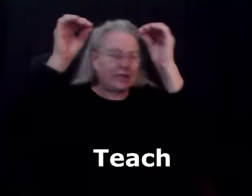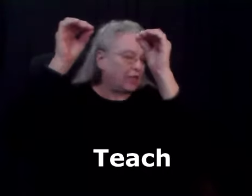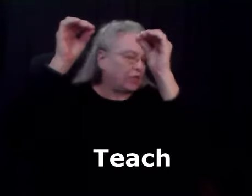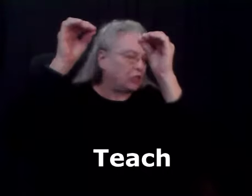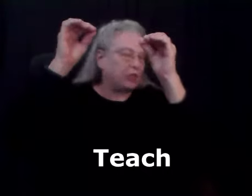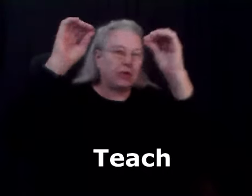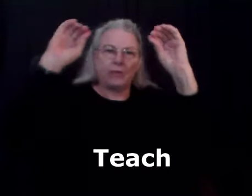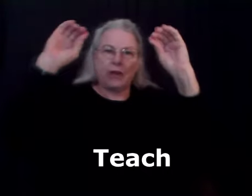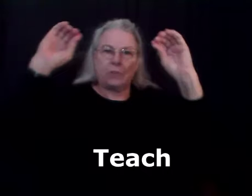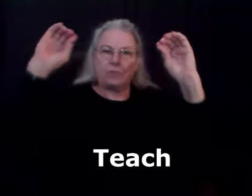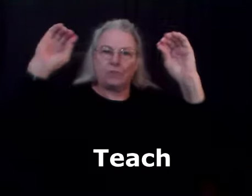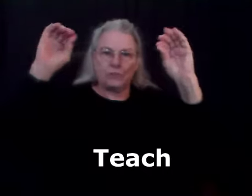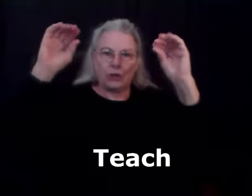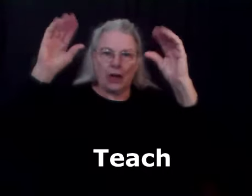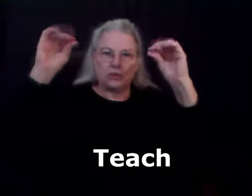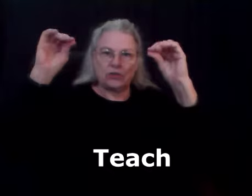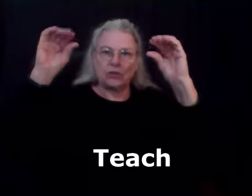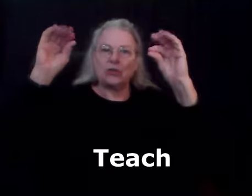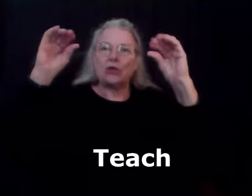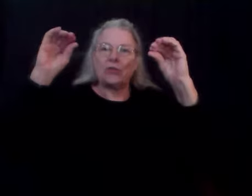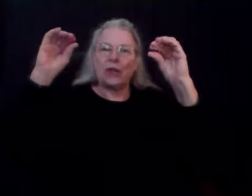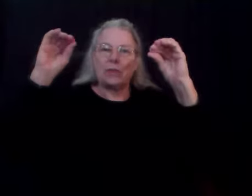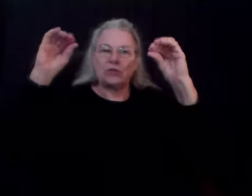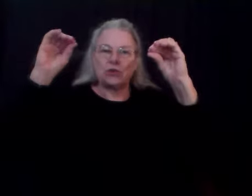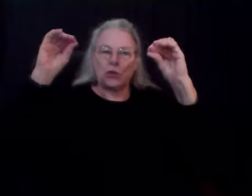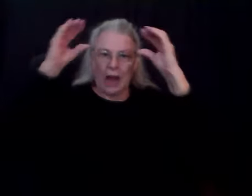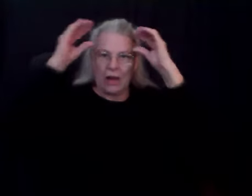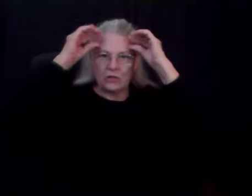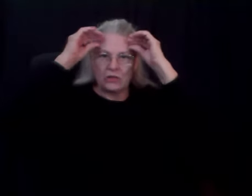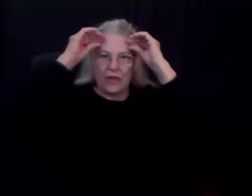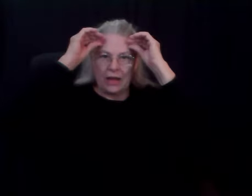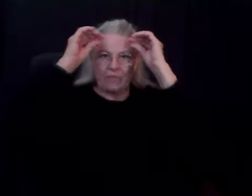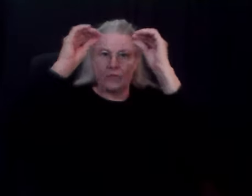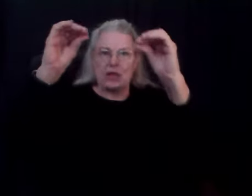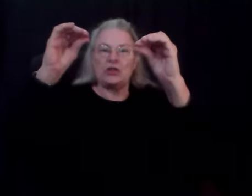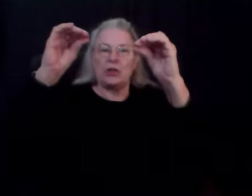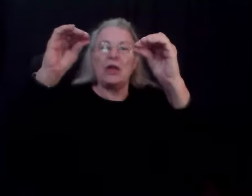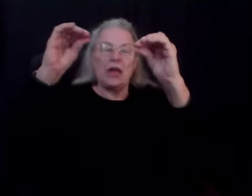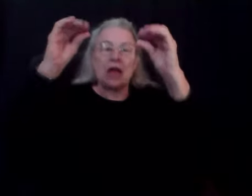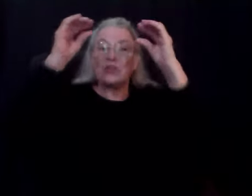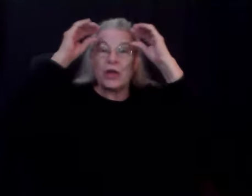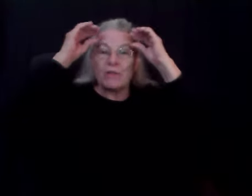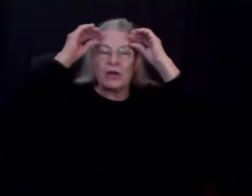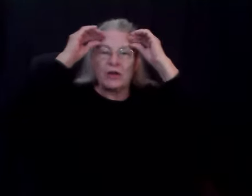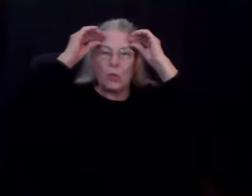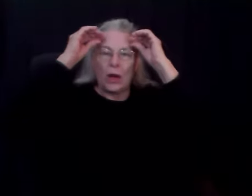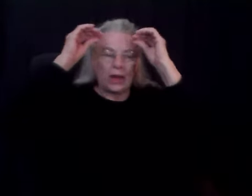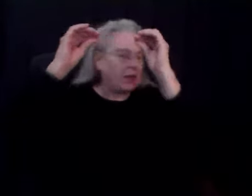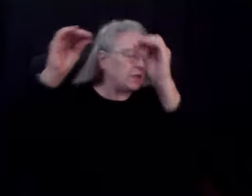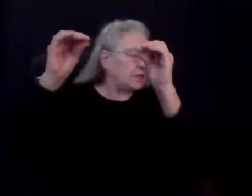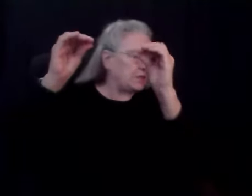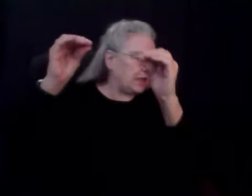Teach. And your hands, just your thumb is going to hang on to that information as you're giving it away.